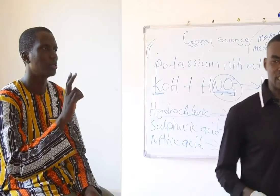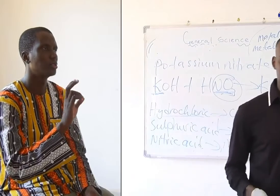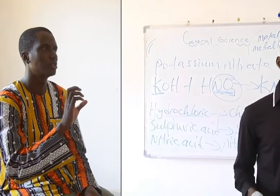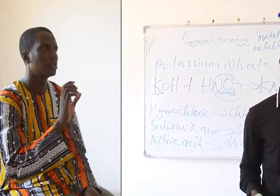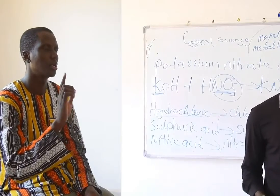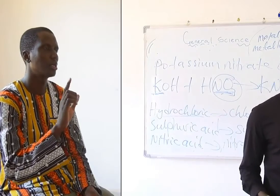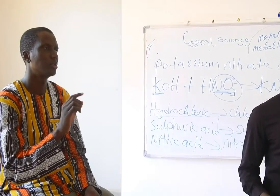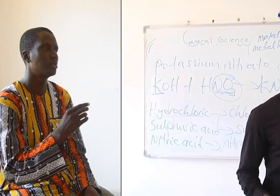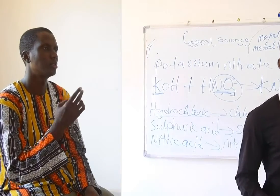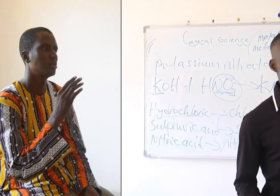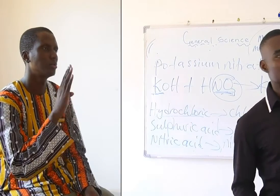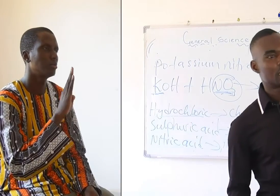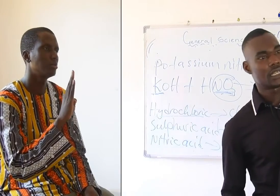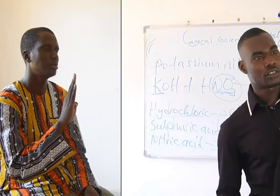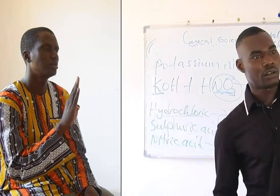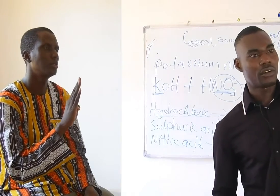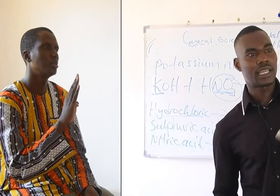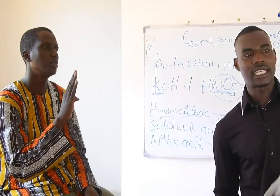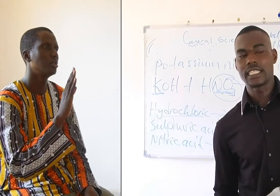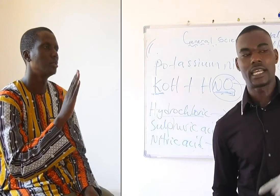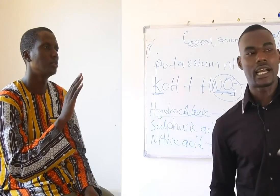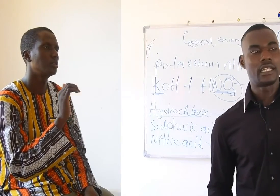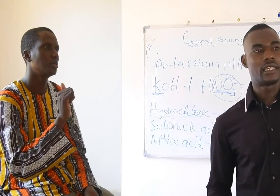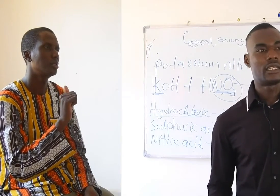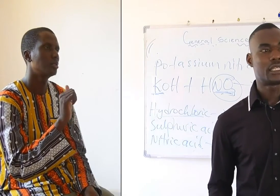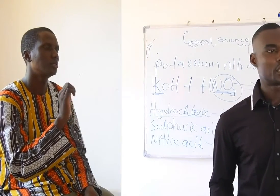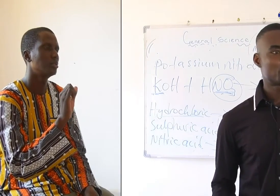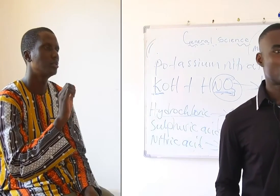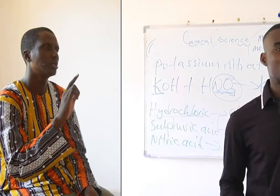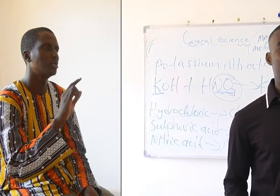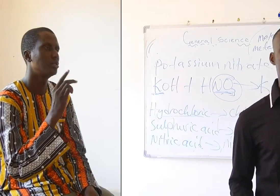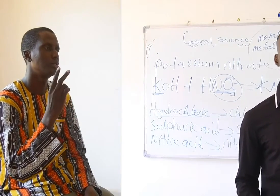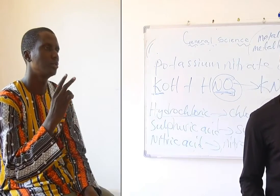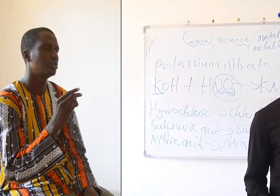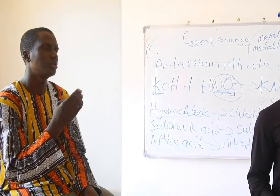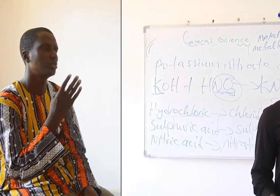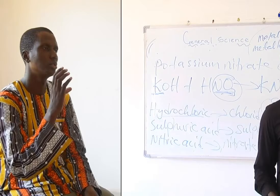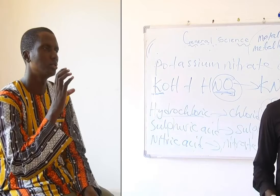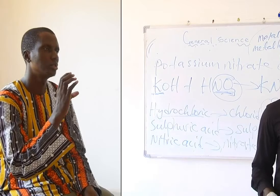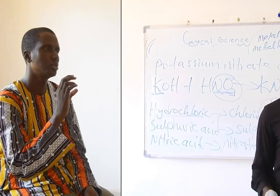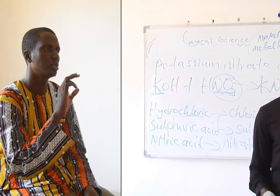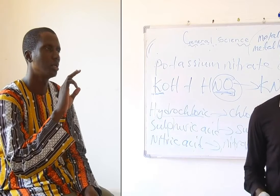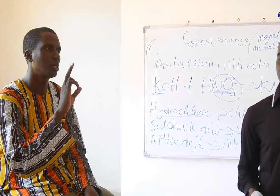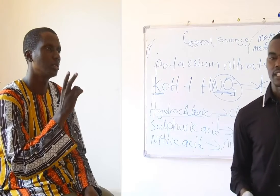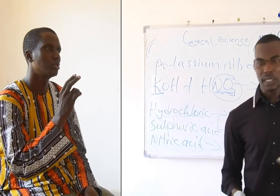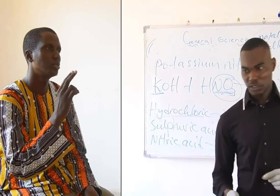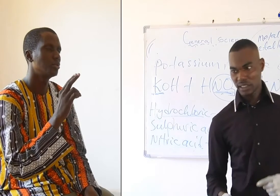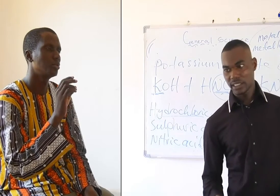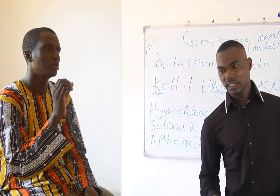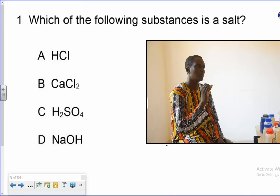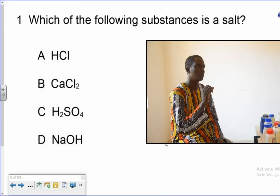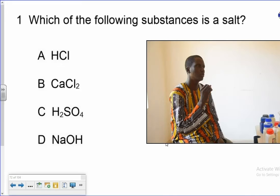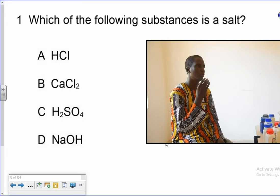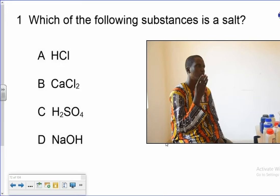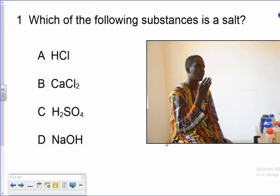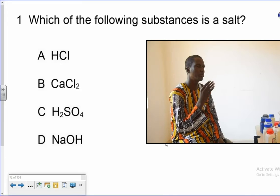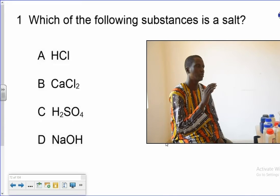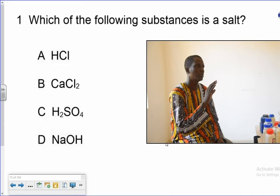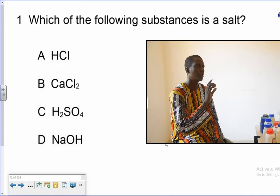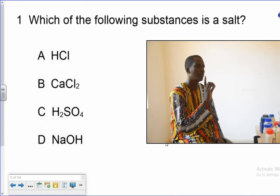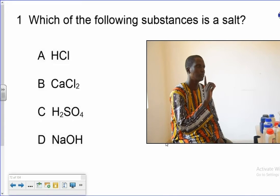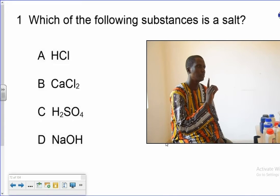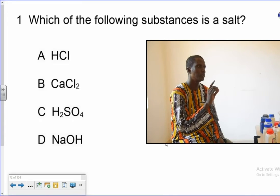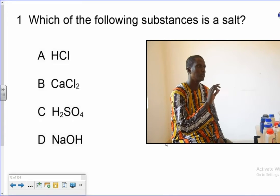B, calcium chloride, C, sulfuric acid, and D, sodium hydroxide. And the question is, which of the